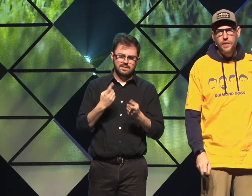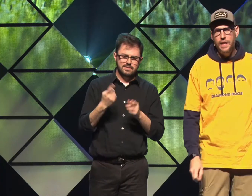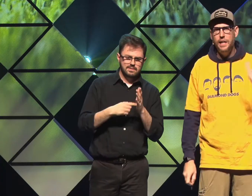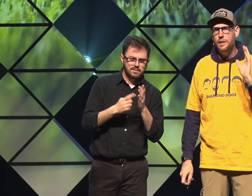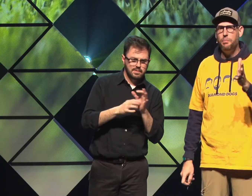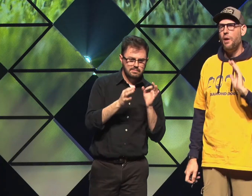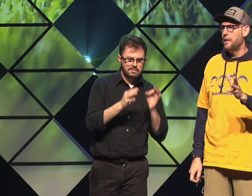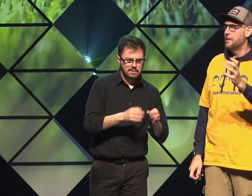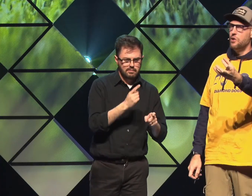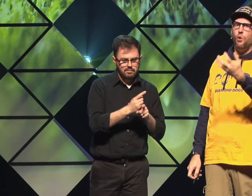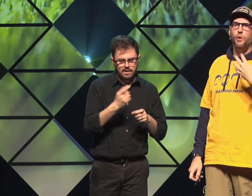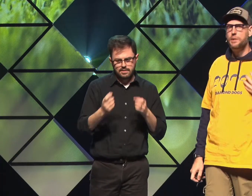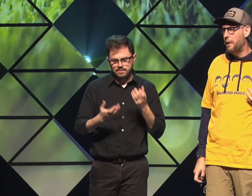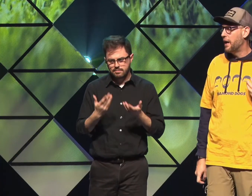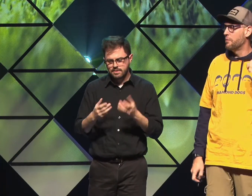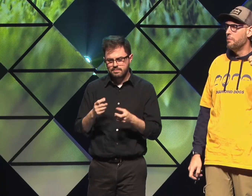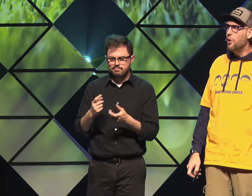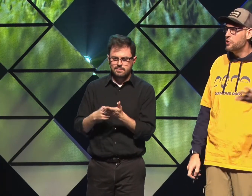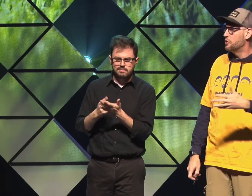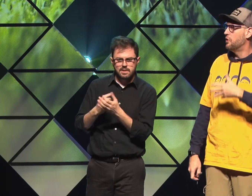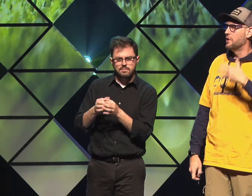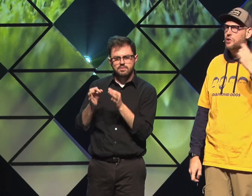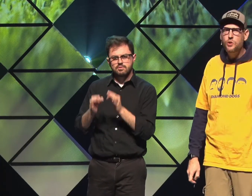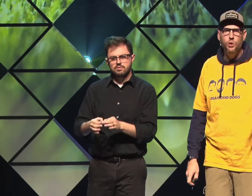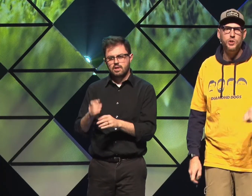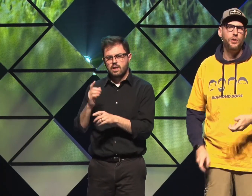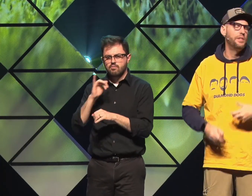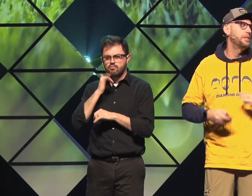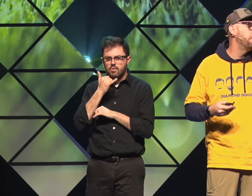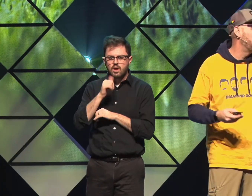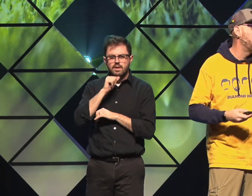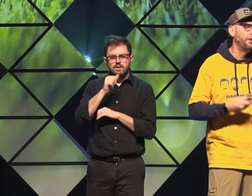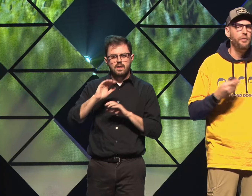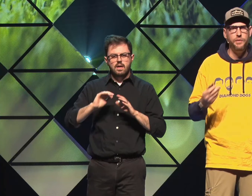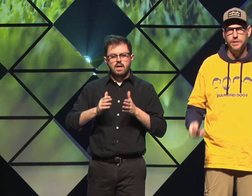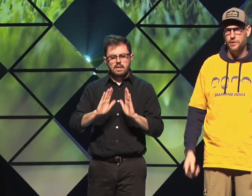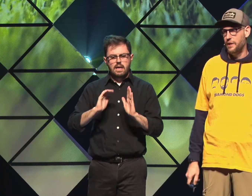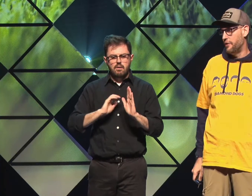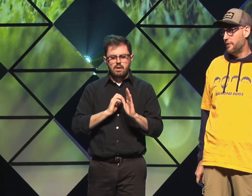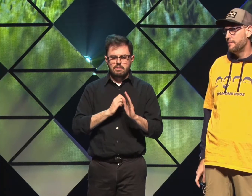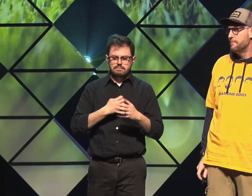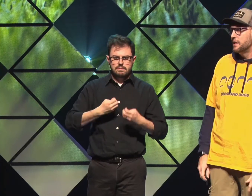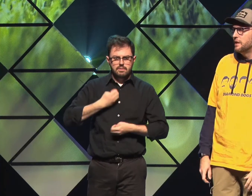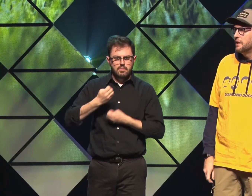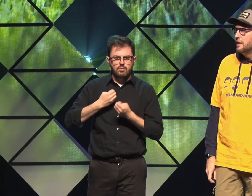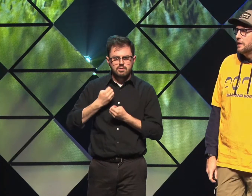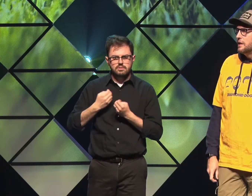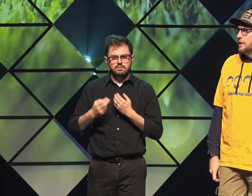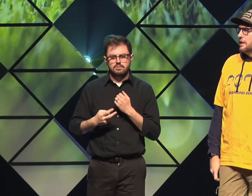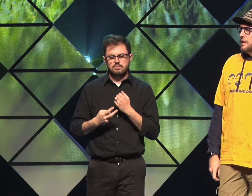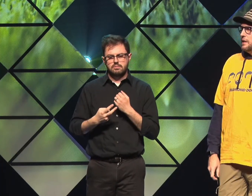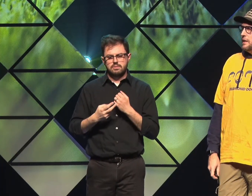us rather than letting them blind us and hold us back from emotional and social and spiritual and physical health.